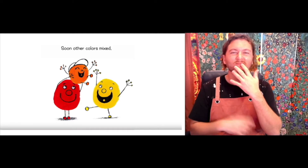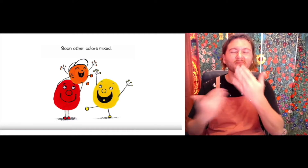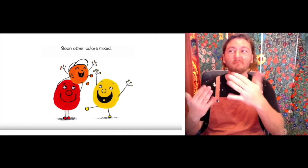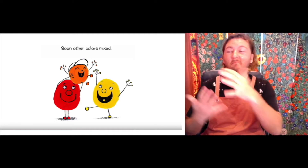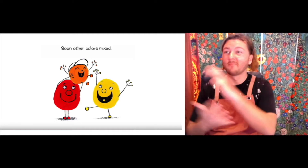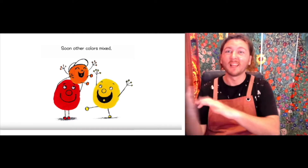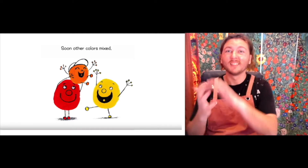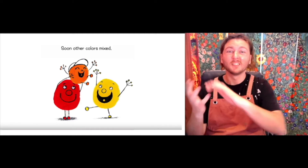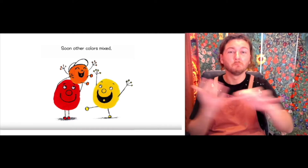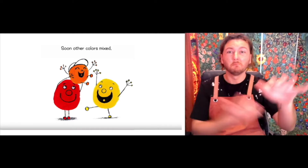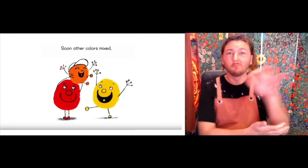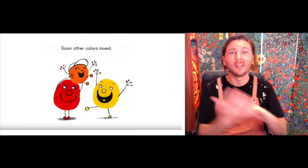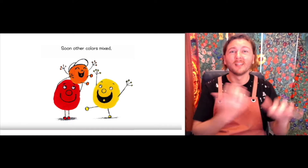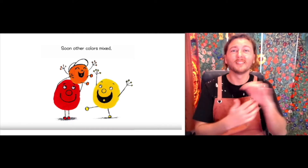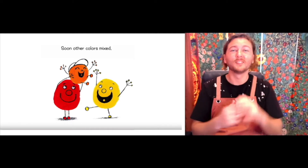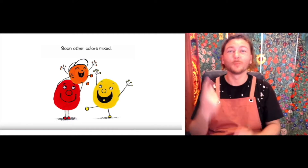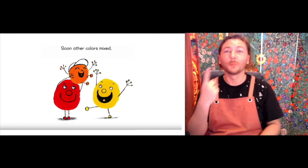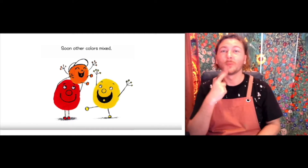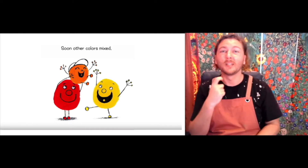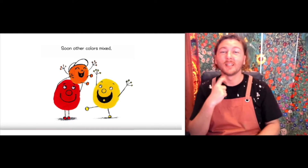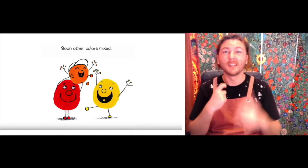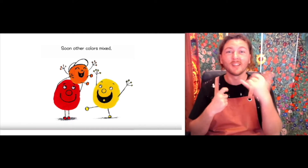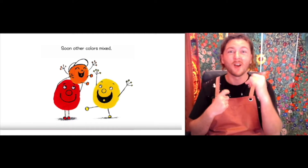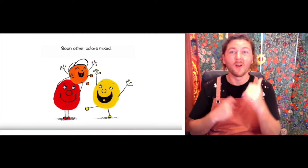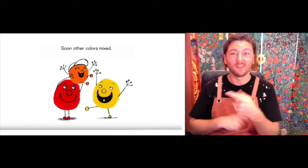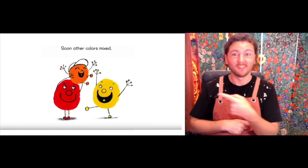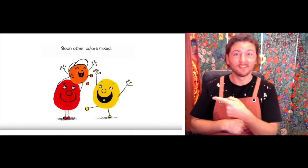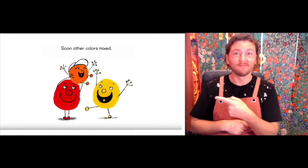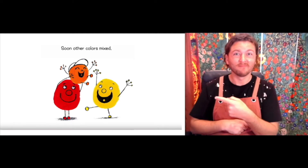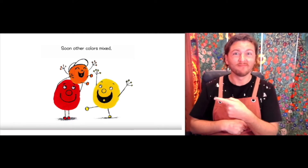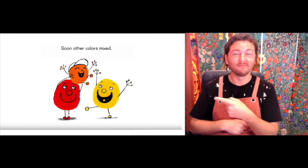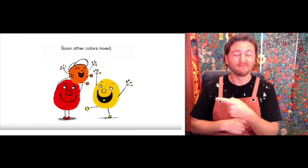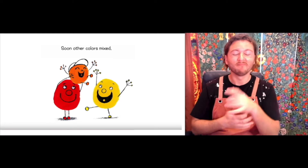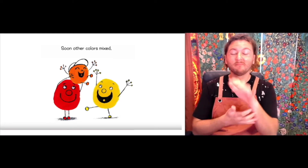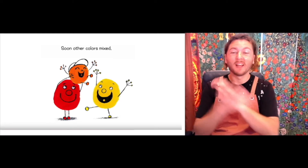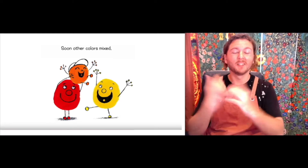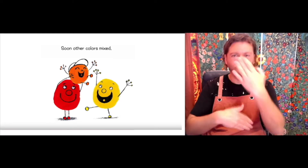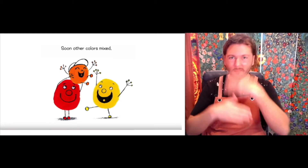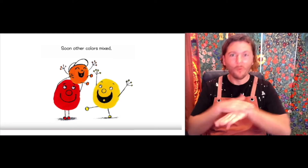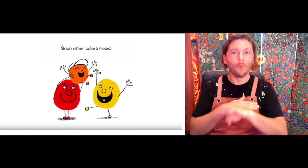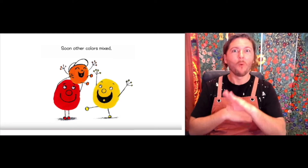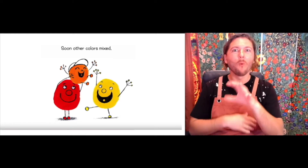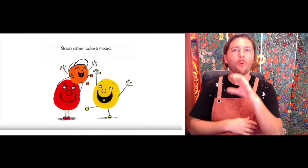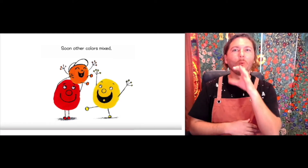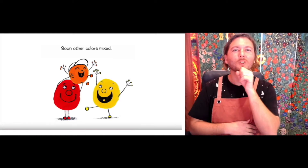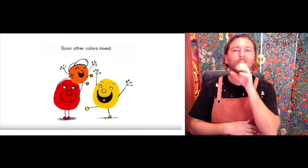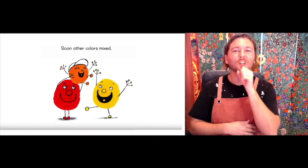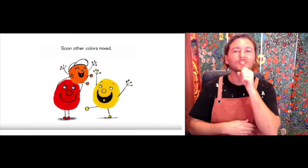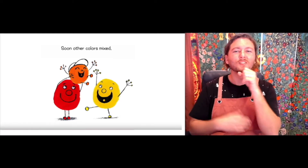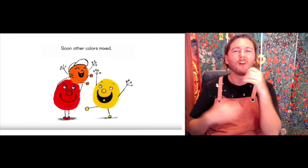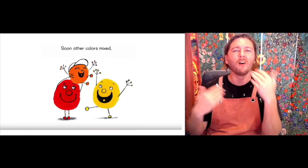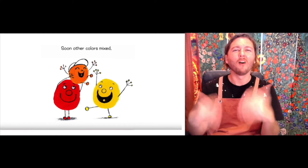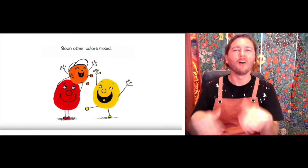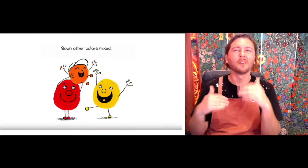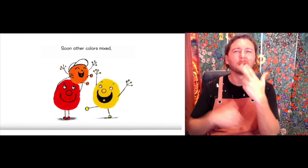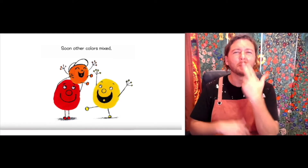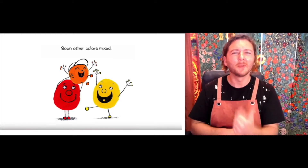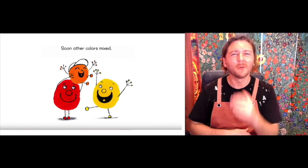to them. Now soon other colors mixed. Red and yellow, see right here, they had a baby, an